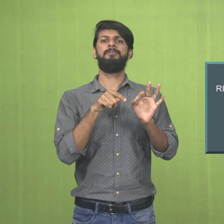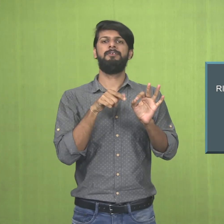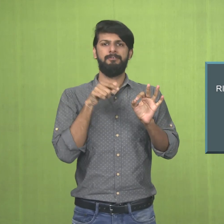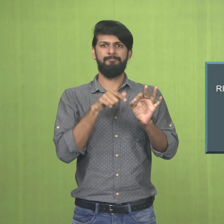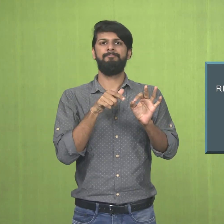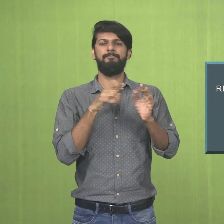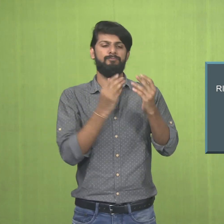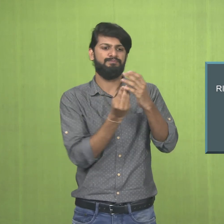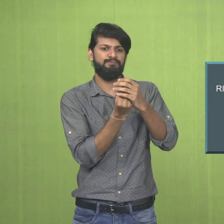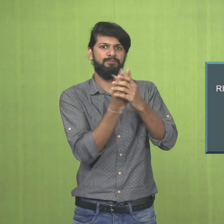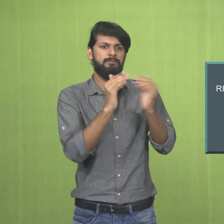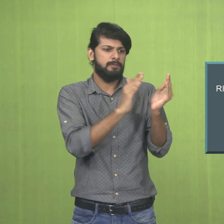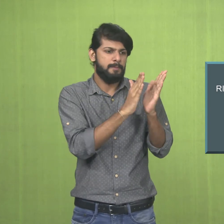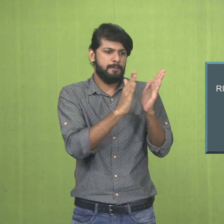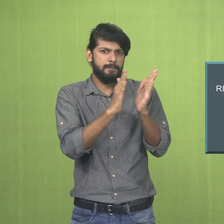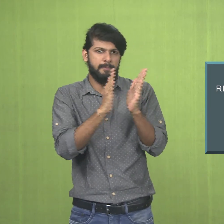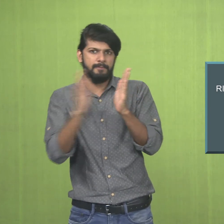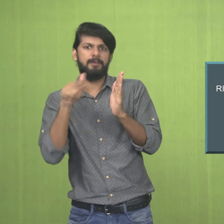That means it's ripe or ready.